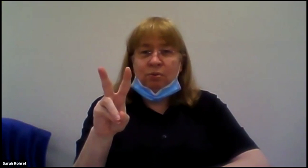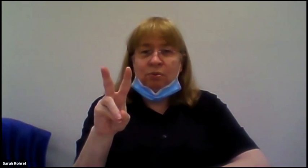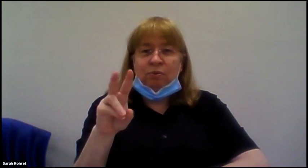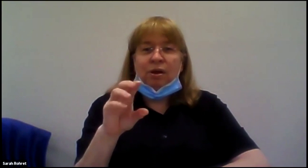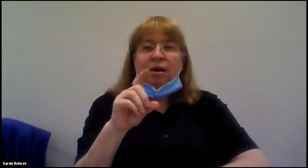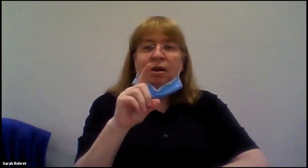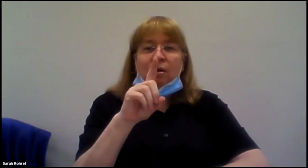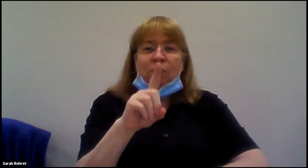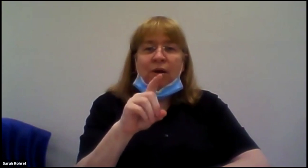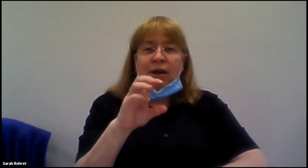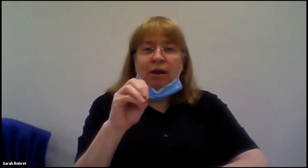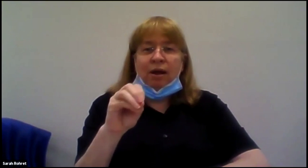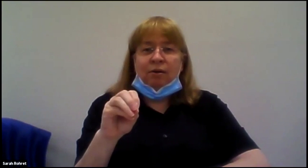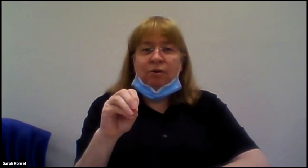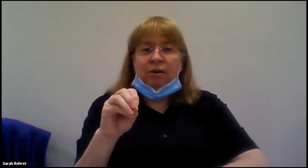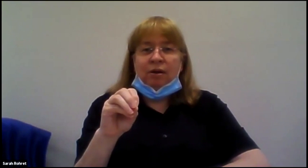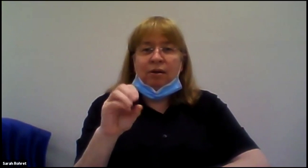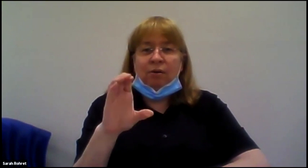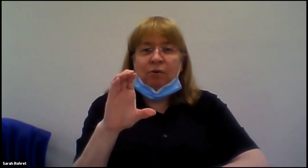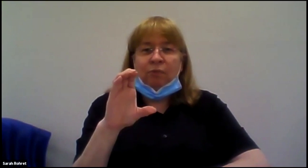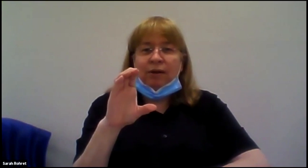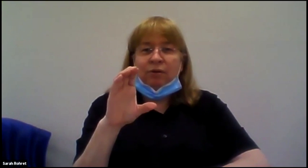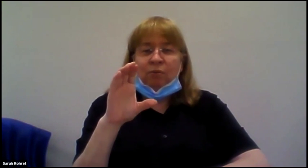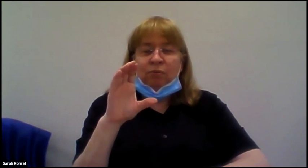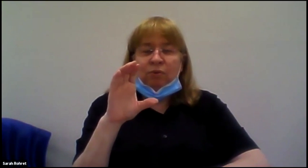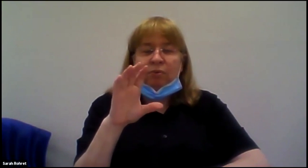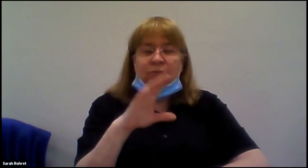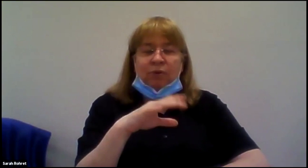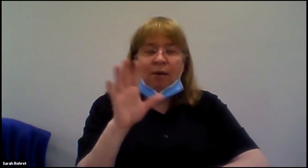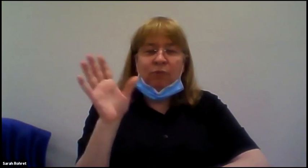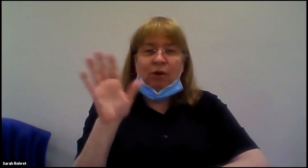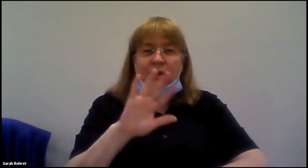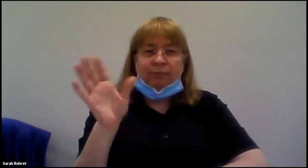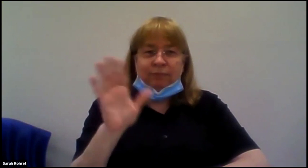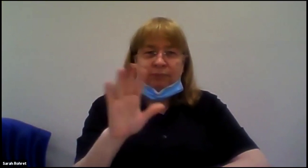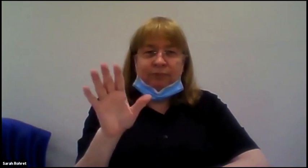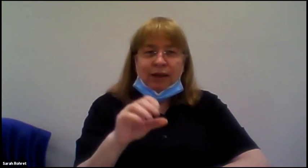102, 100, wait, so, I'm sorry.